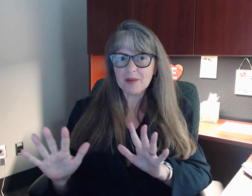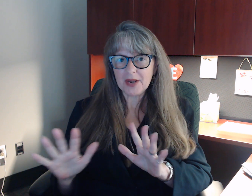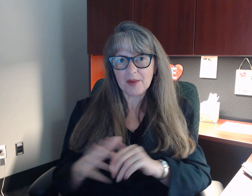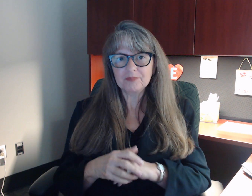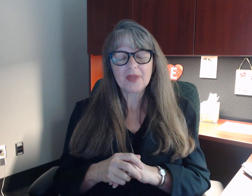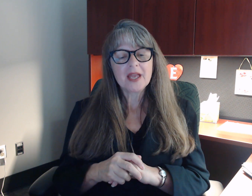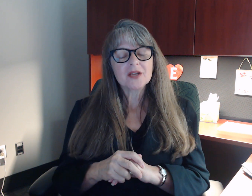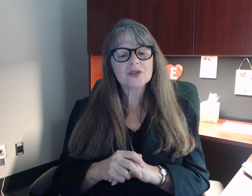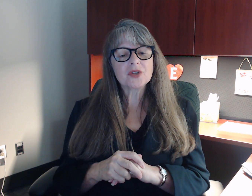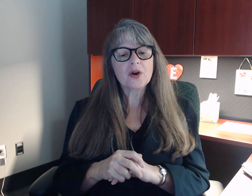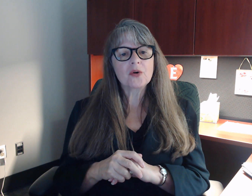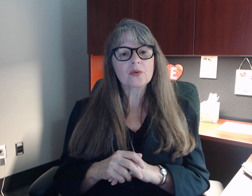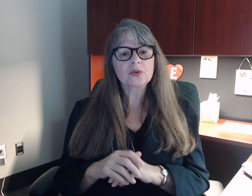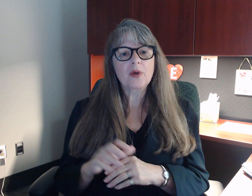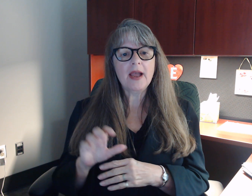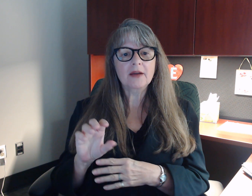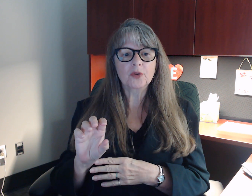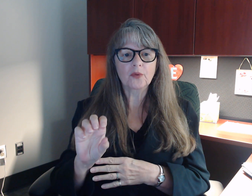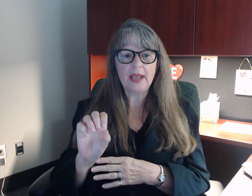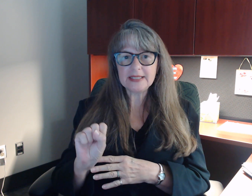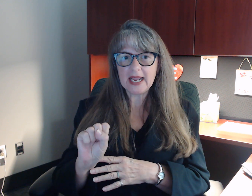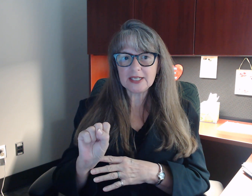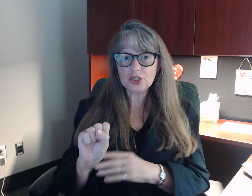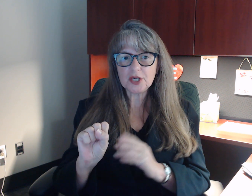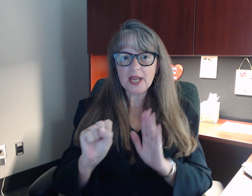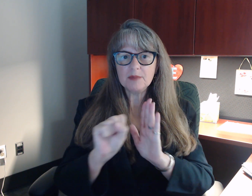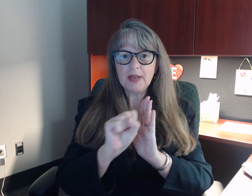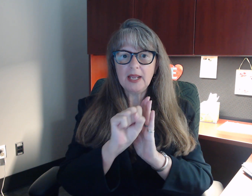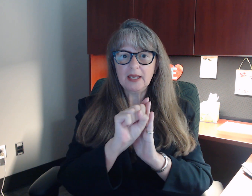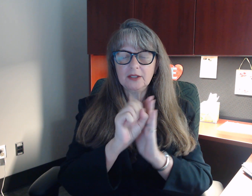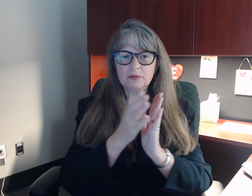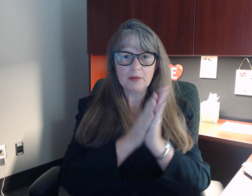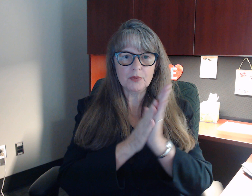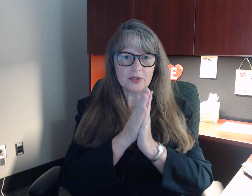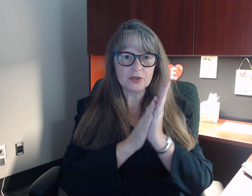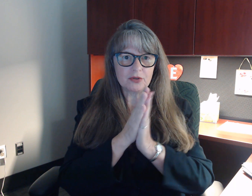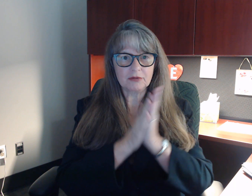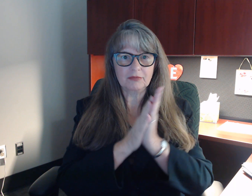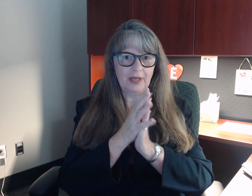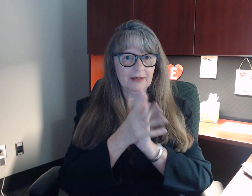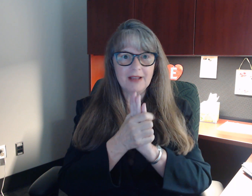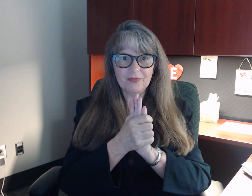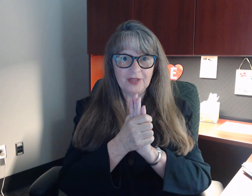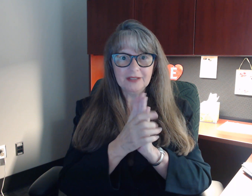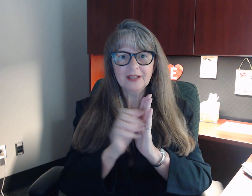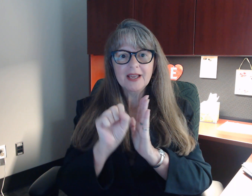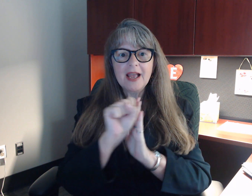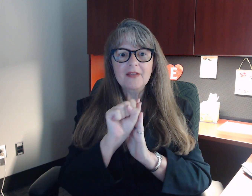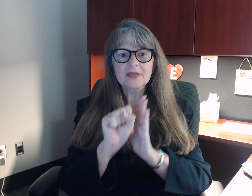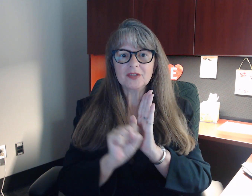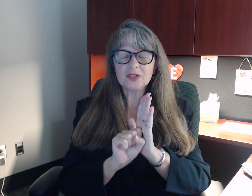up. So you have your S hand shape, and remember this is like nothing, and